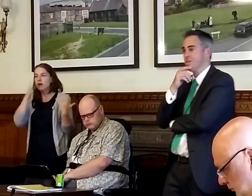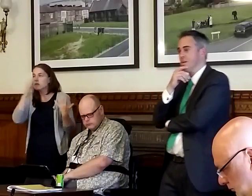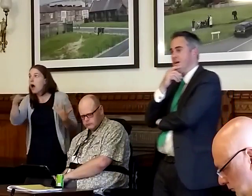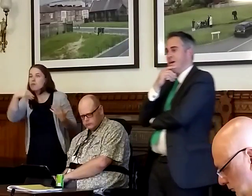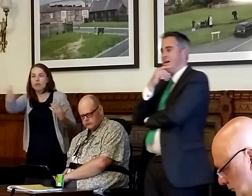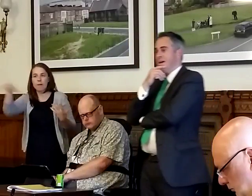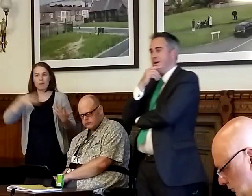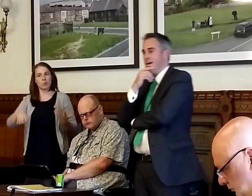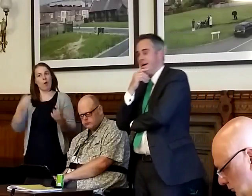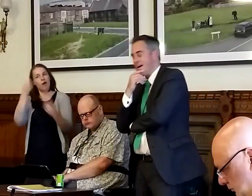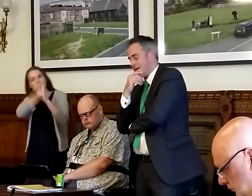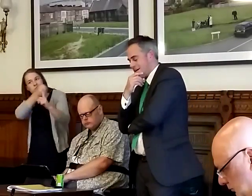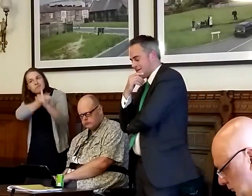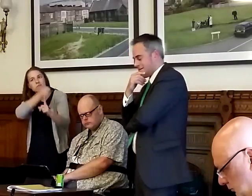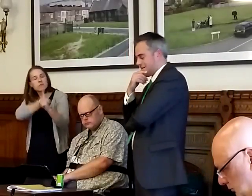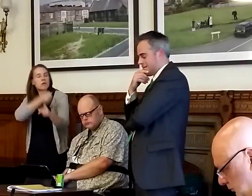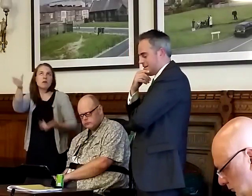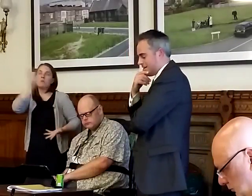budget.